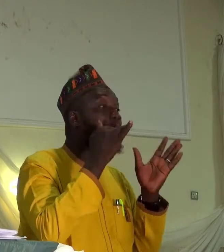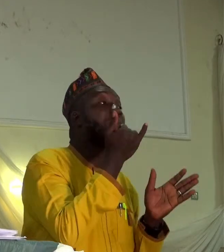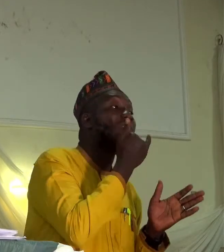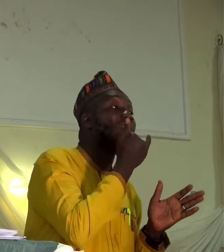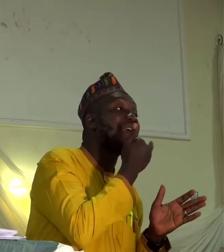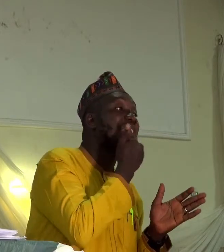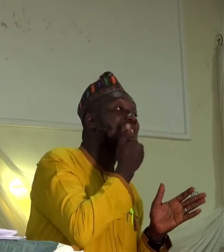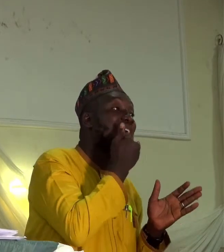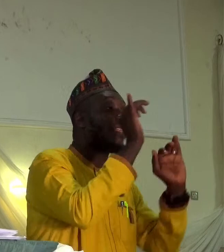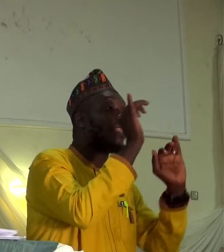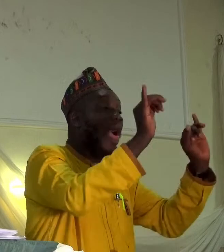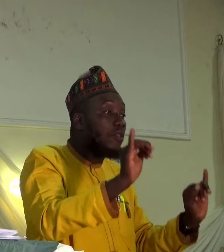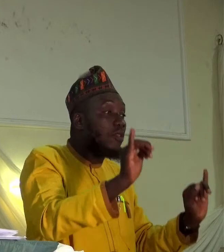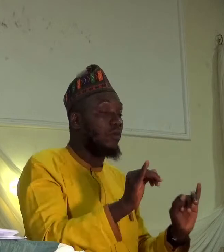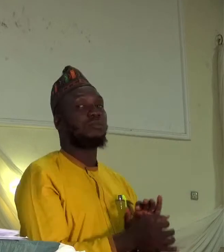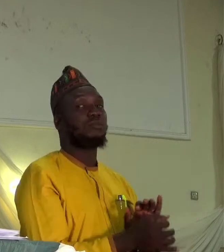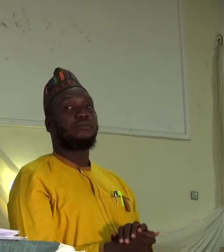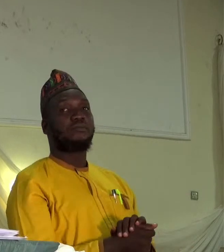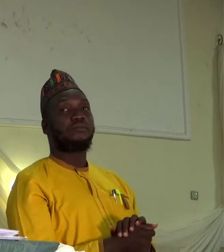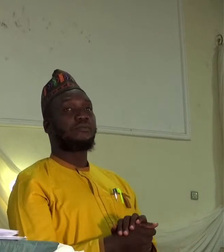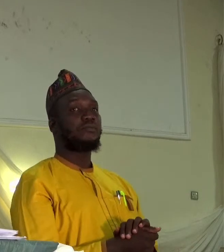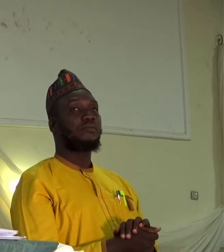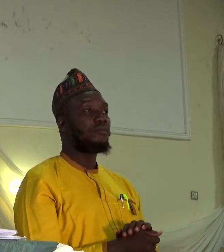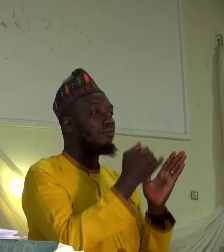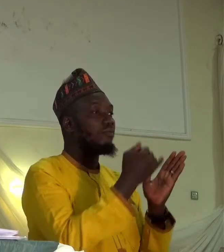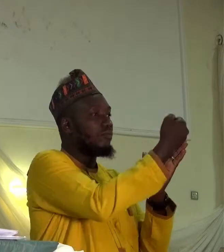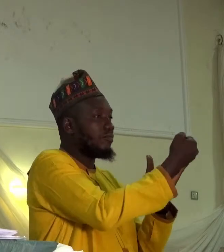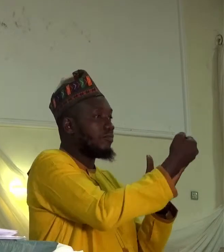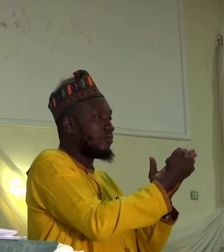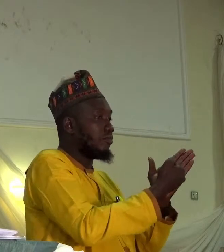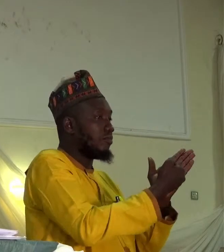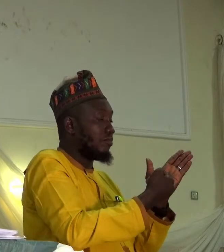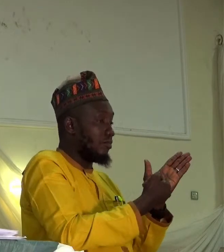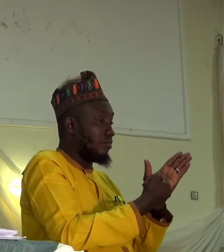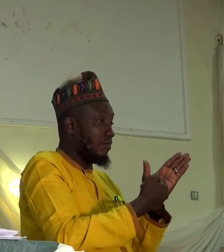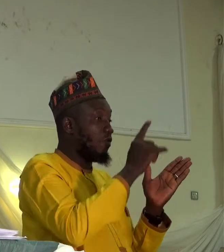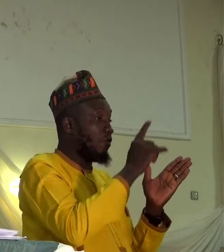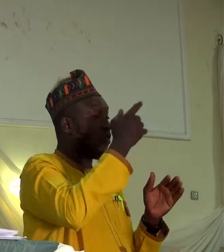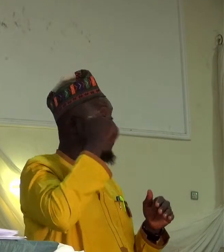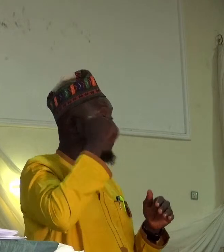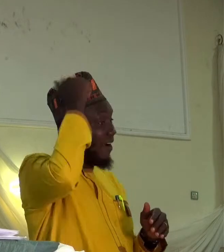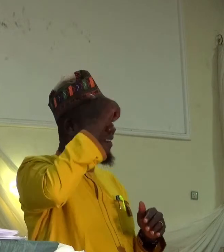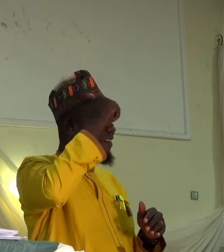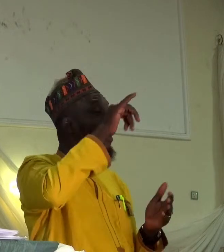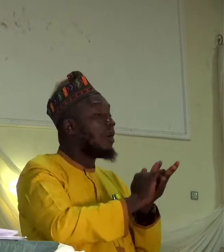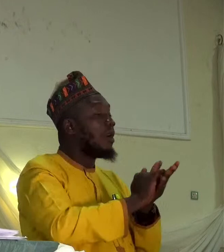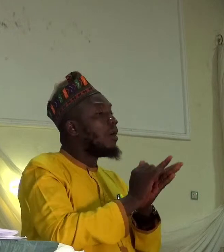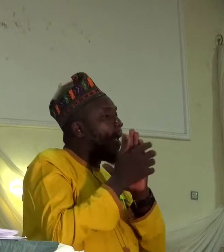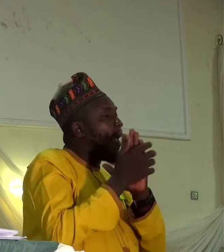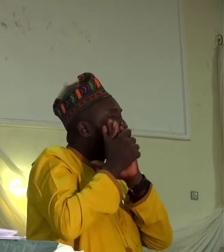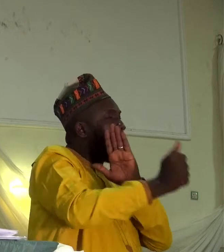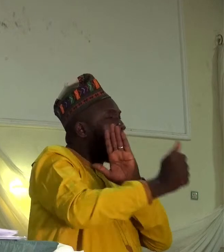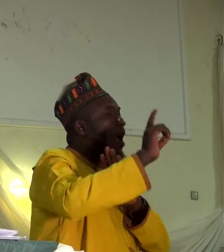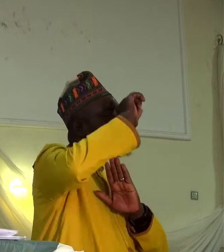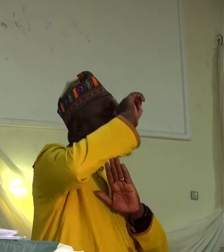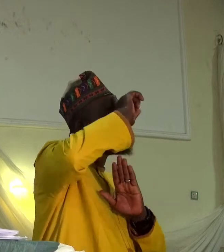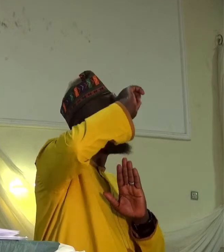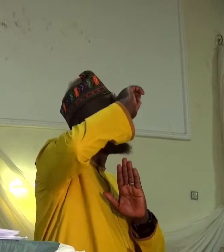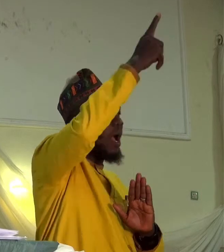ere mo fe ran ti o kan nu awon afa wa to mo mathematics daada bayi o ko re fe sa pa mi lori